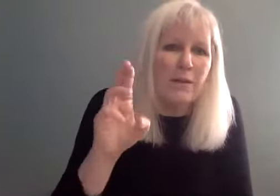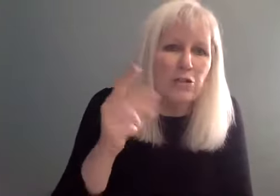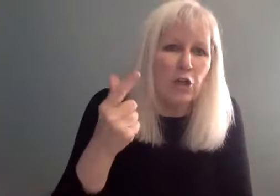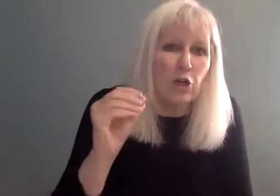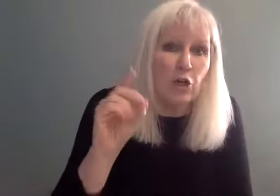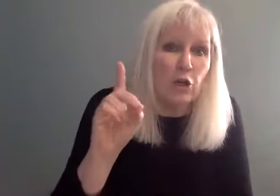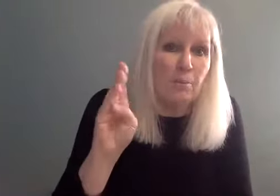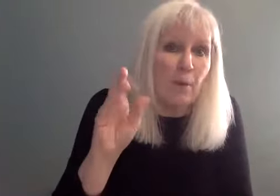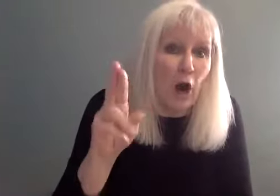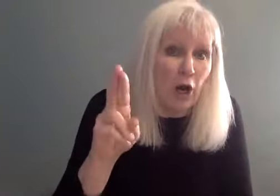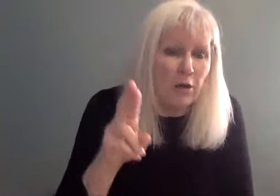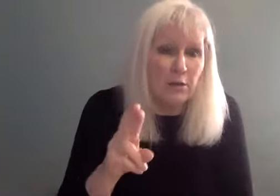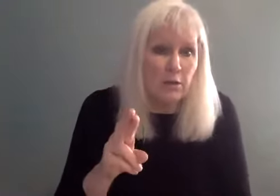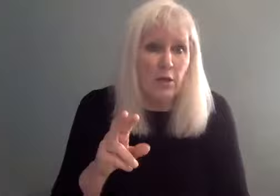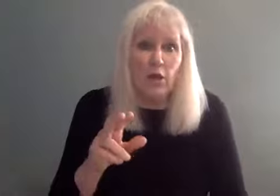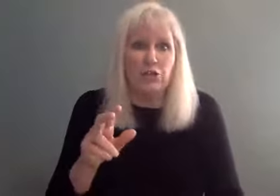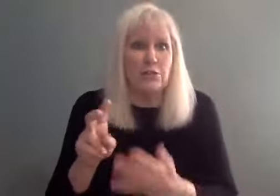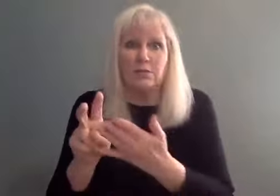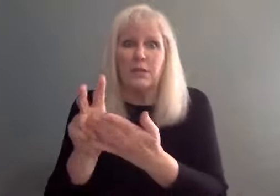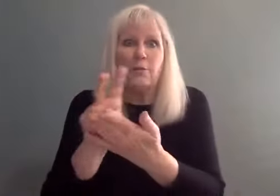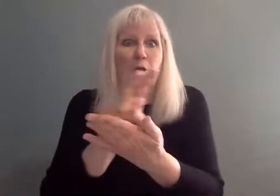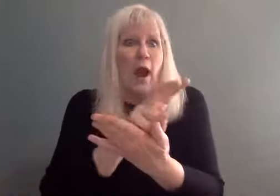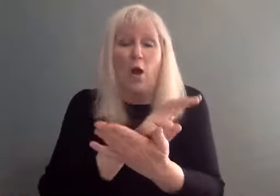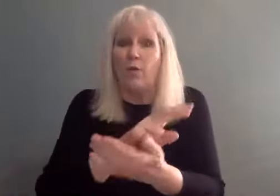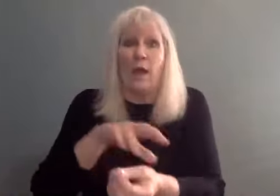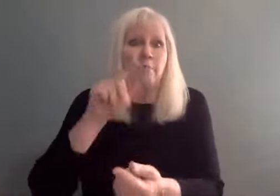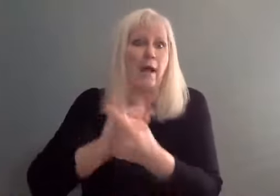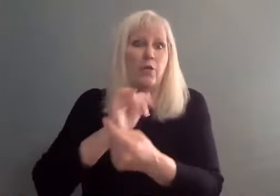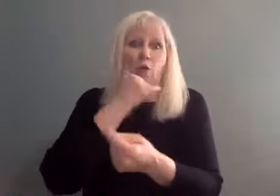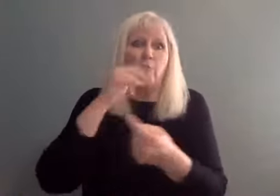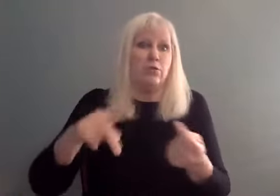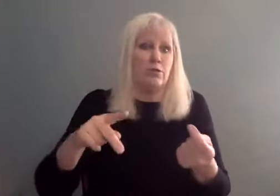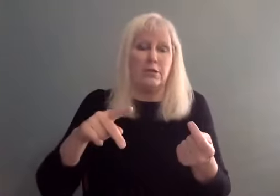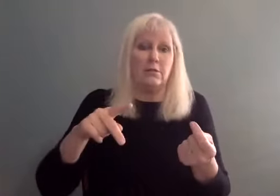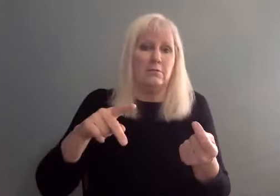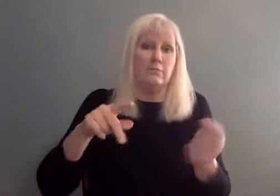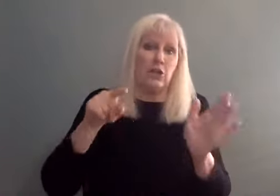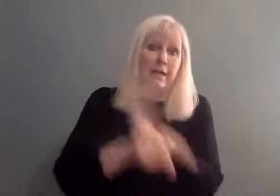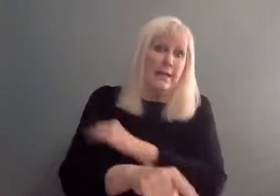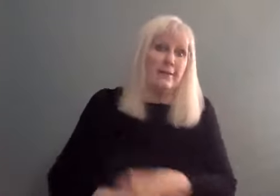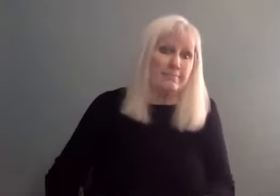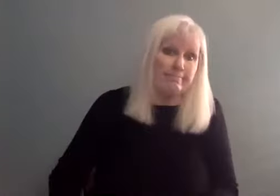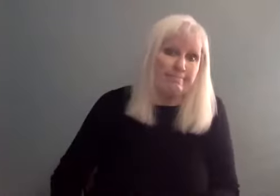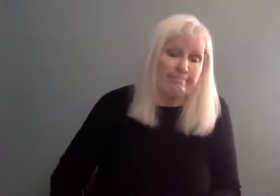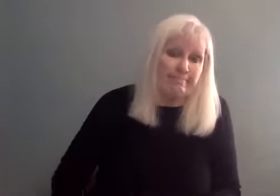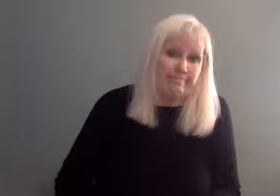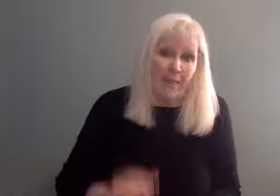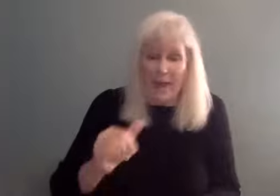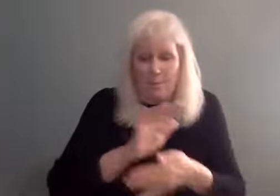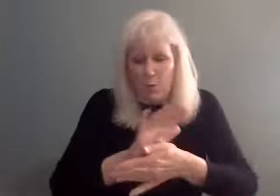strangers, and bad things happen when you pass out in someone's car sometimes. And, and I went through that sobriety too.